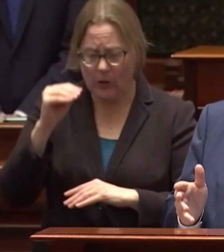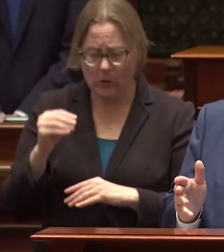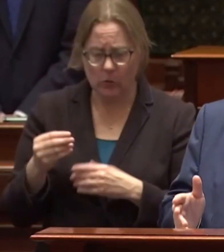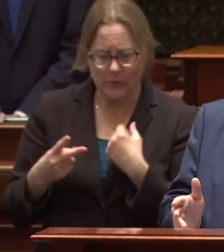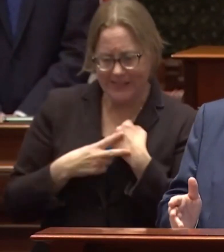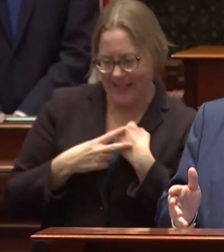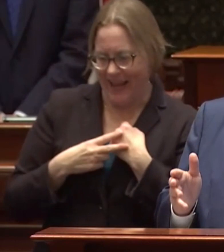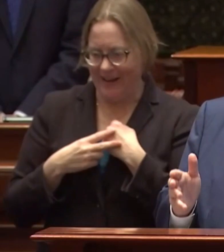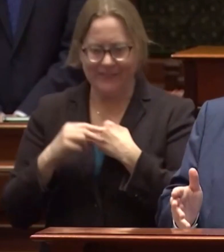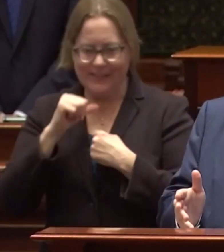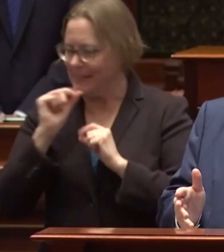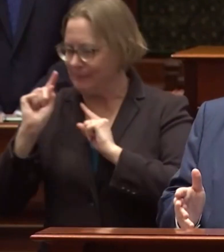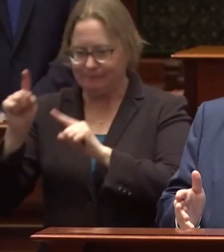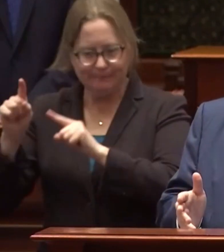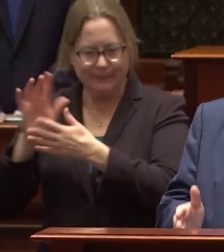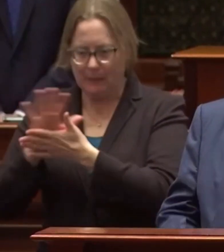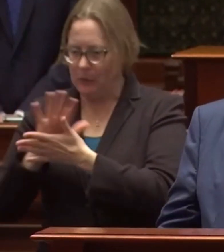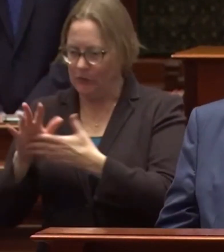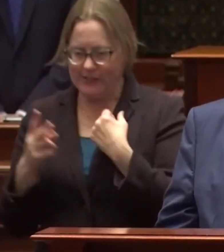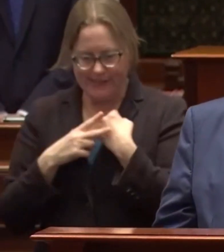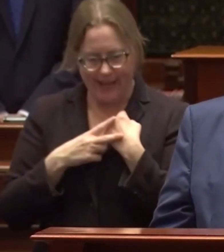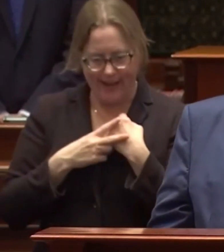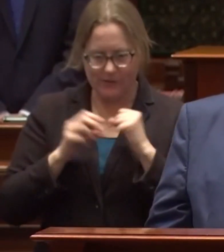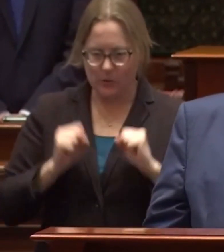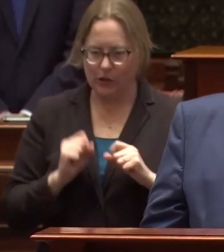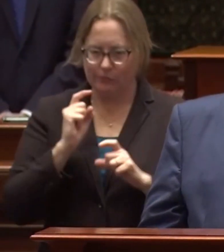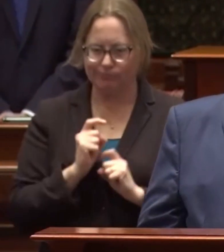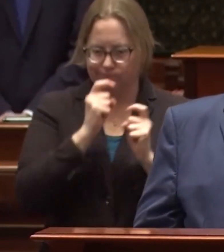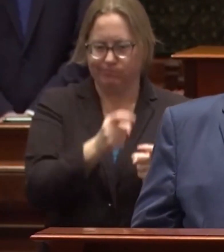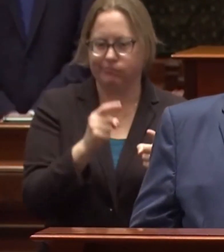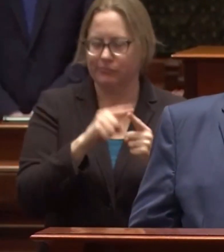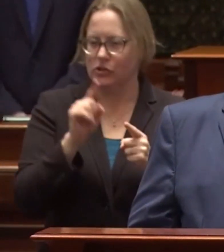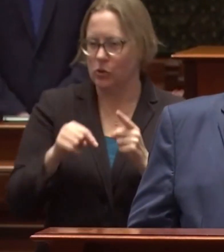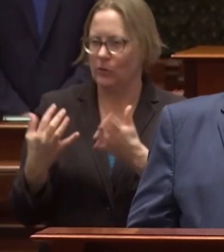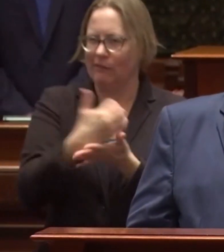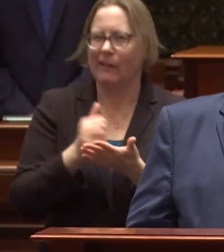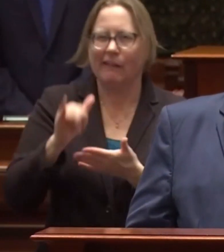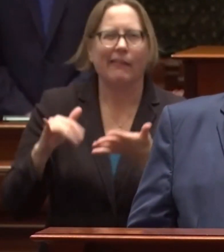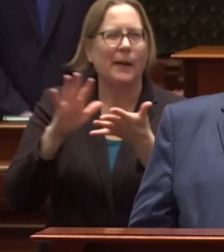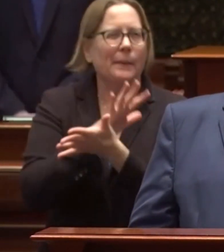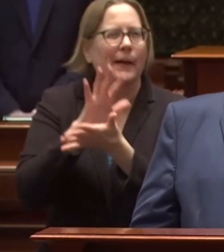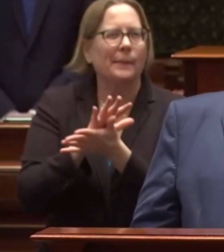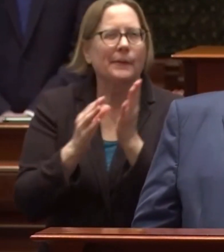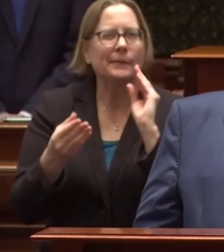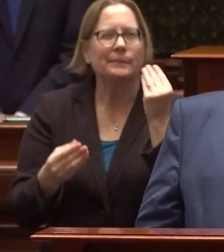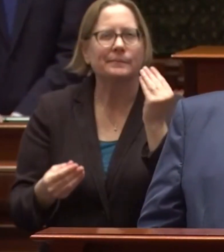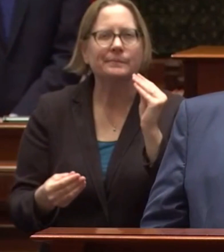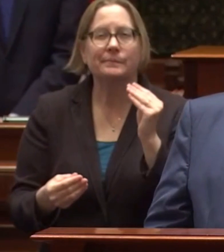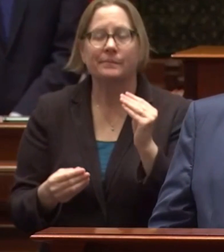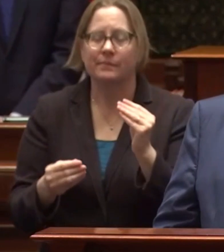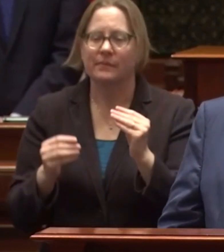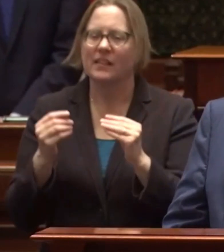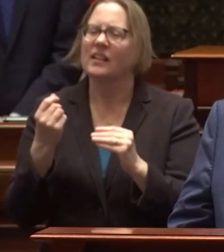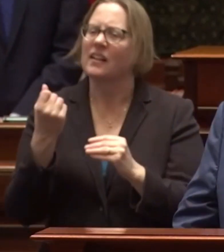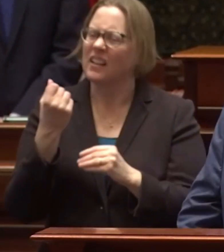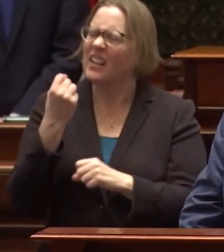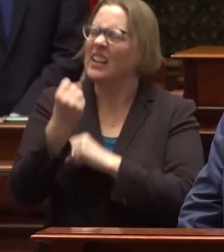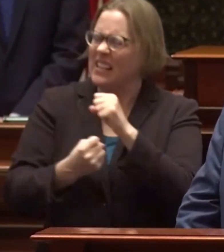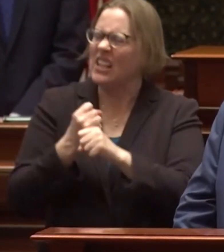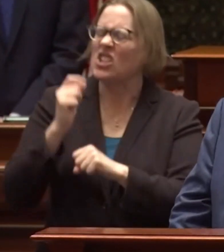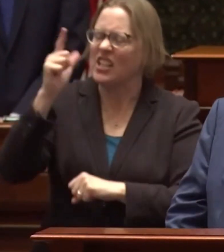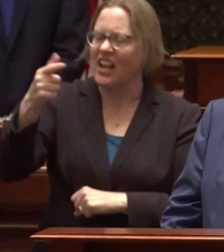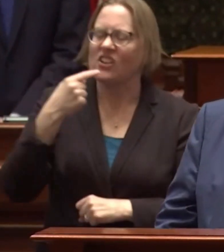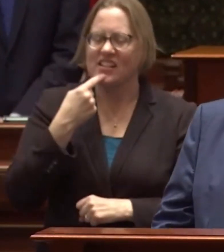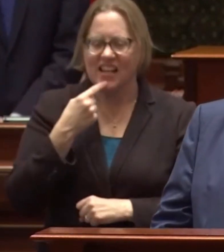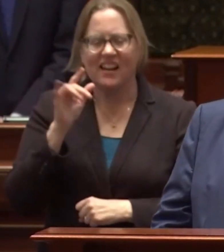every week to donate to the Gettysburg Address effort. He noted years later, it meant something to